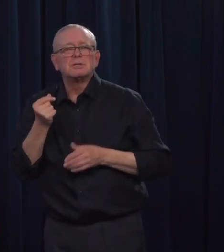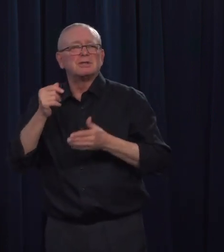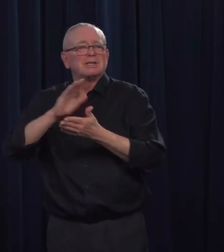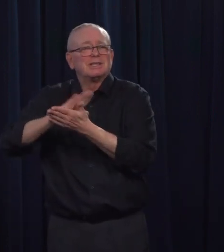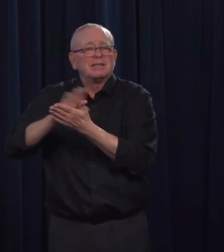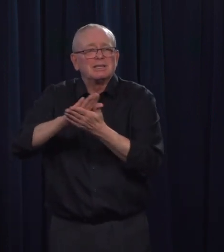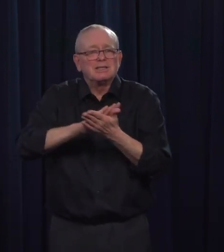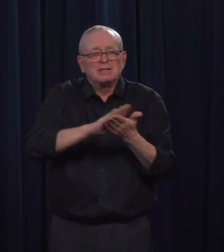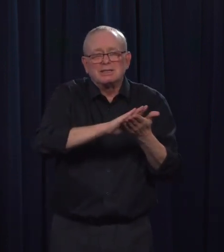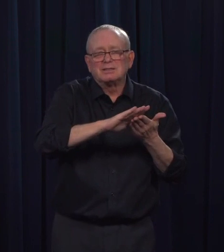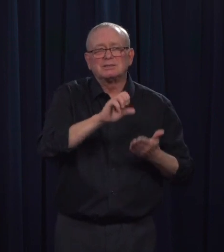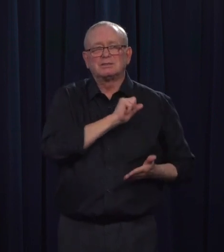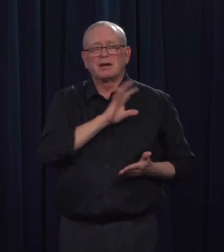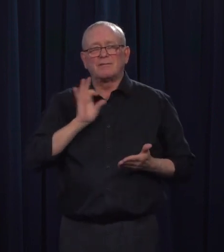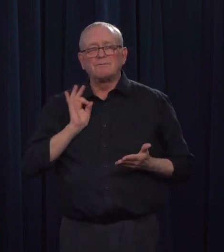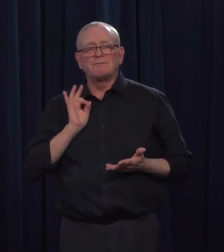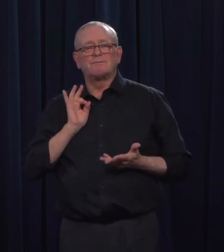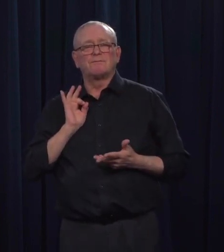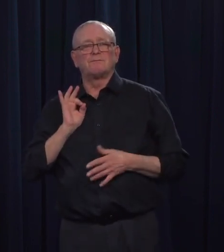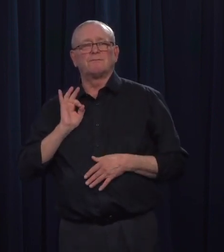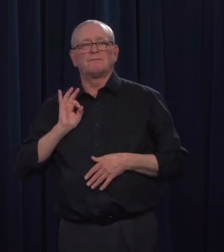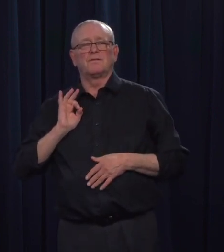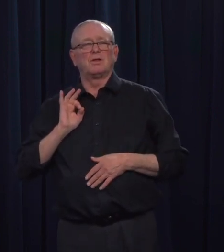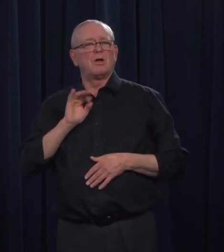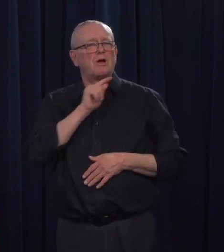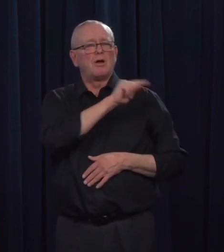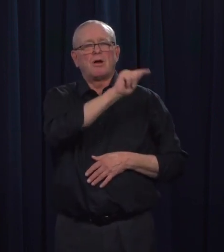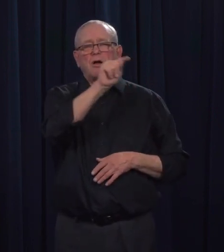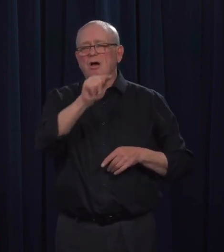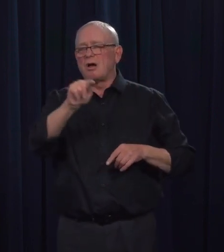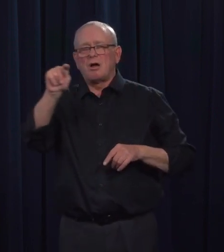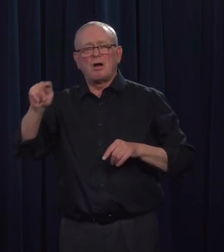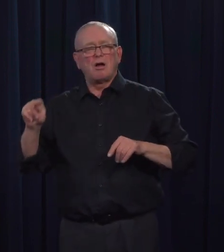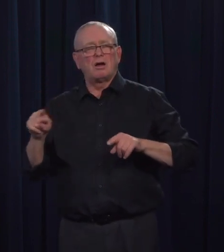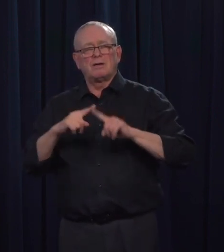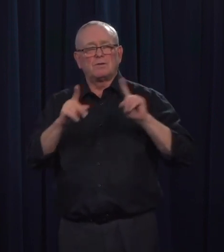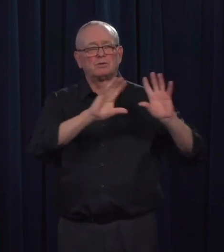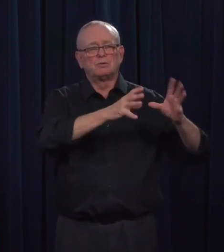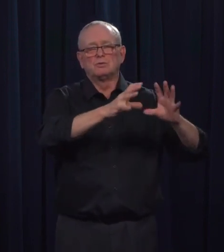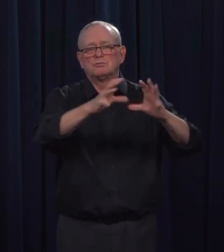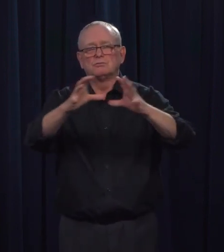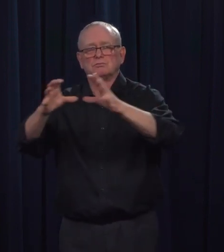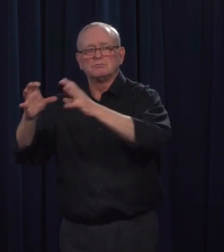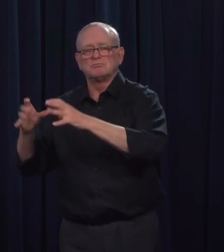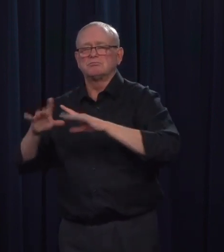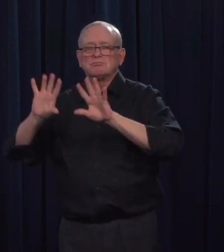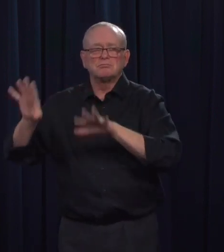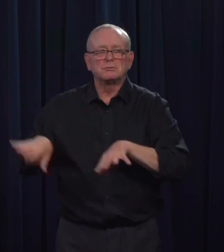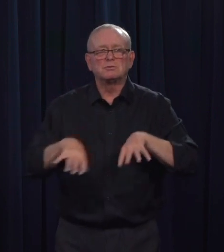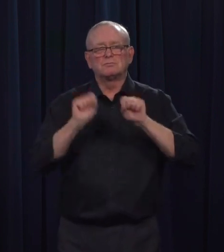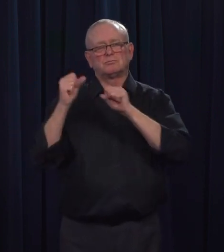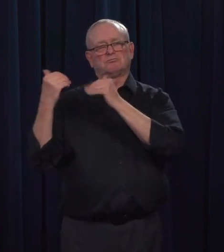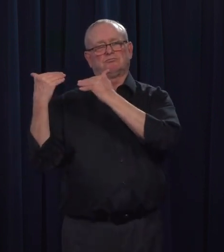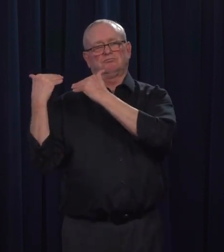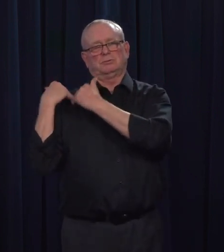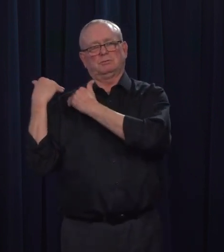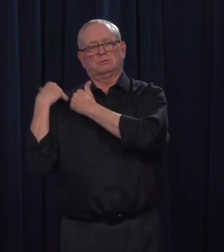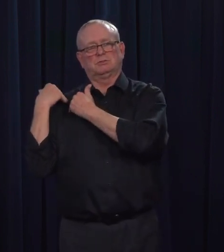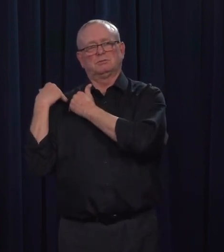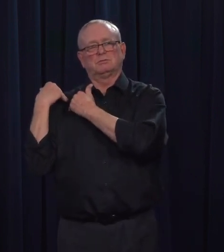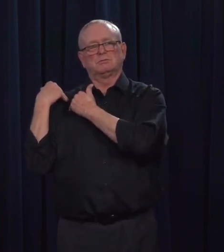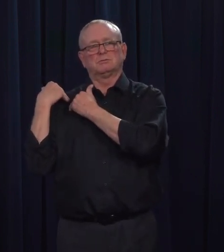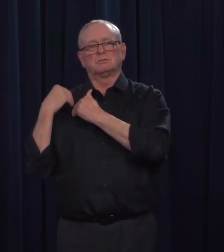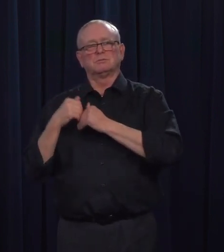healthcare or other settings. All of these have undertaken tremendous work to support this response and to